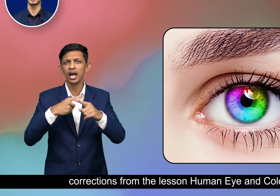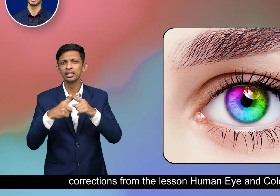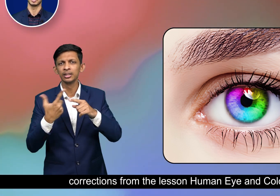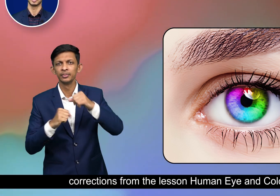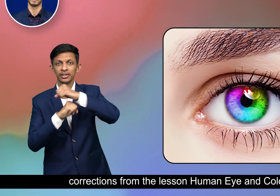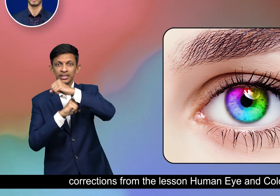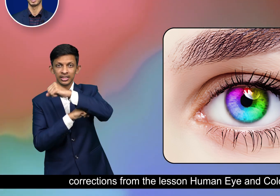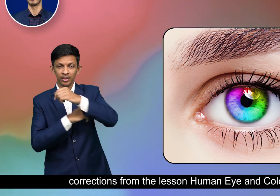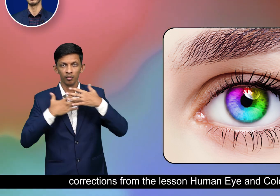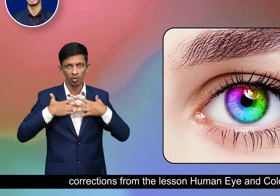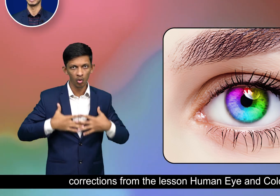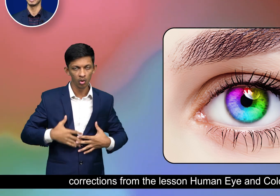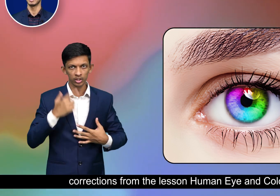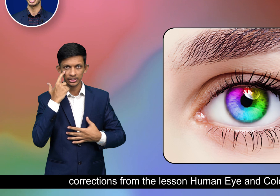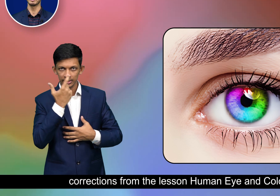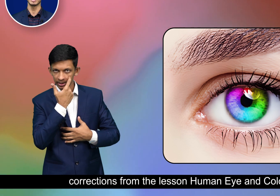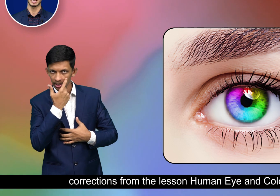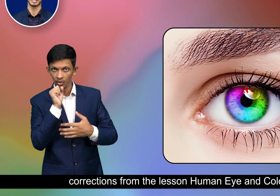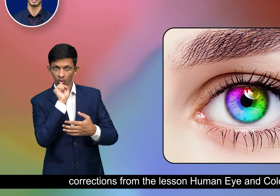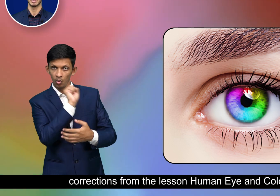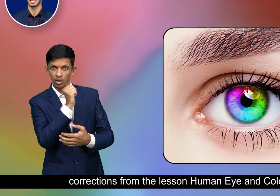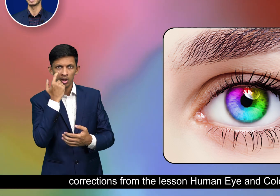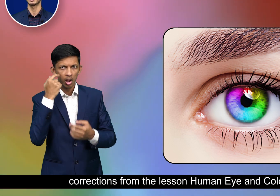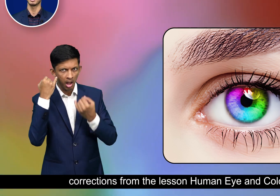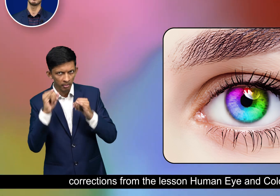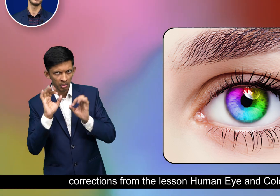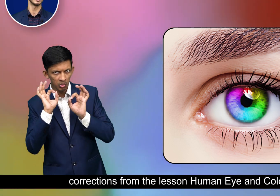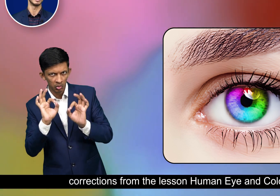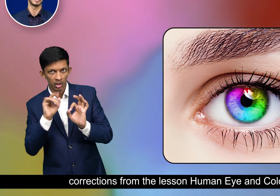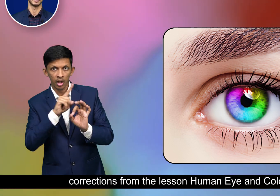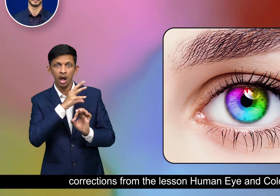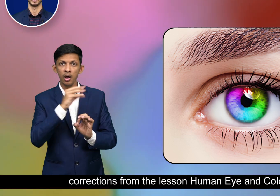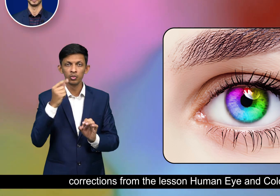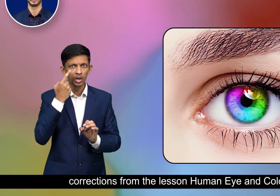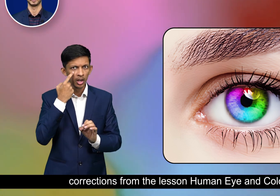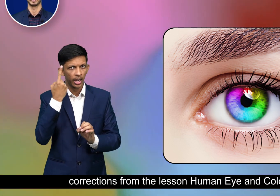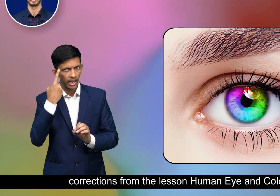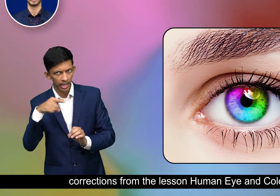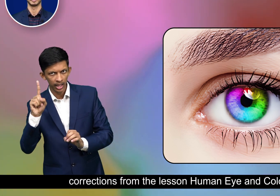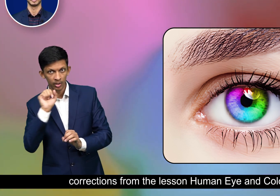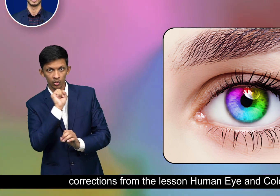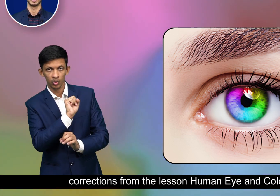their corrections from the lesson Human Eye and Colorful World.